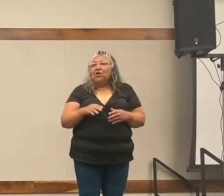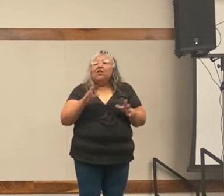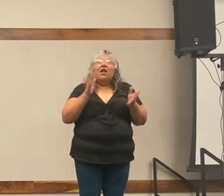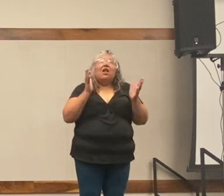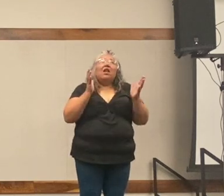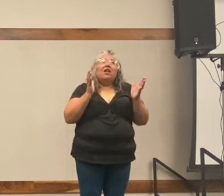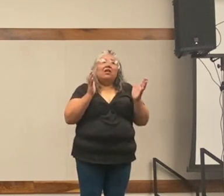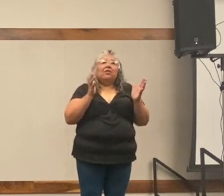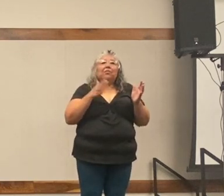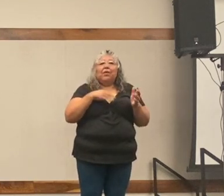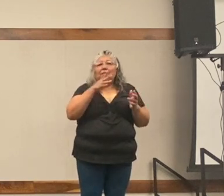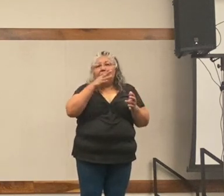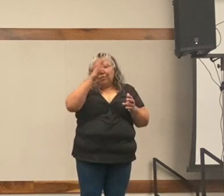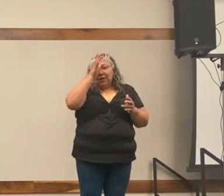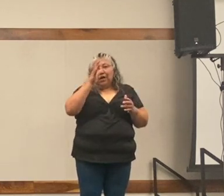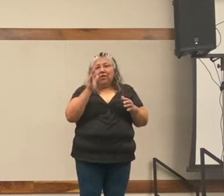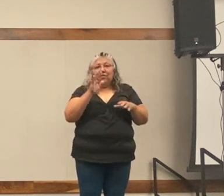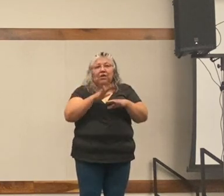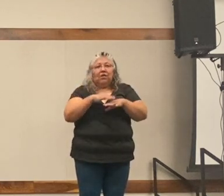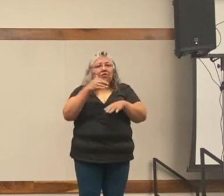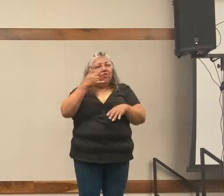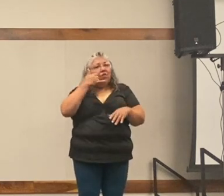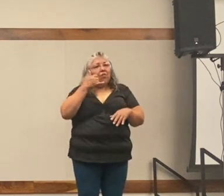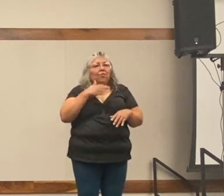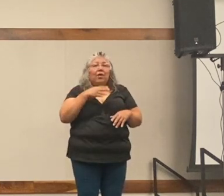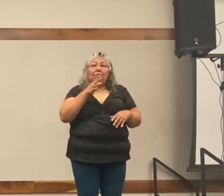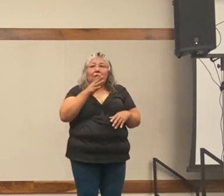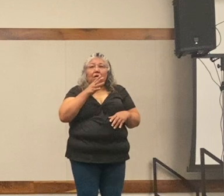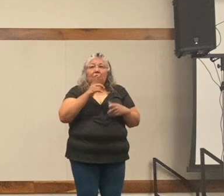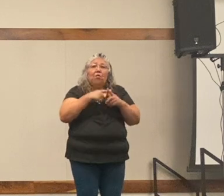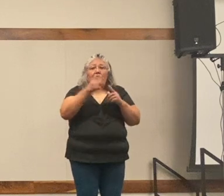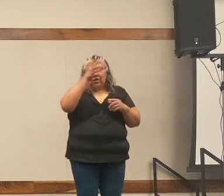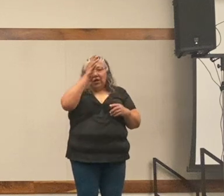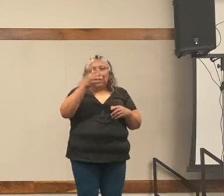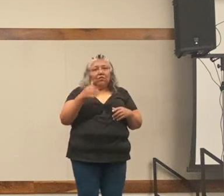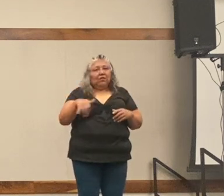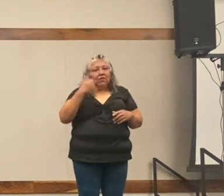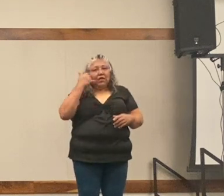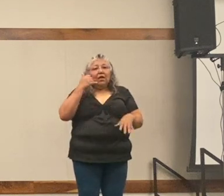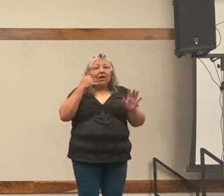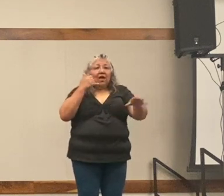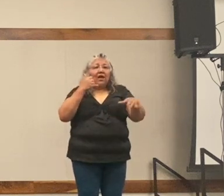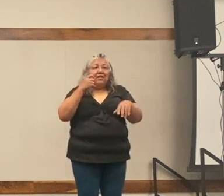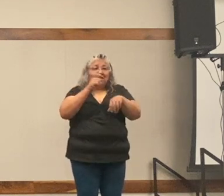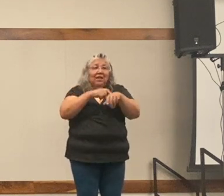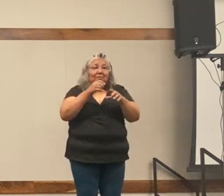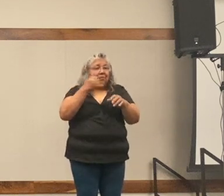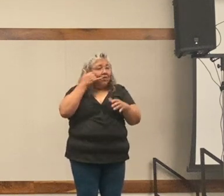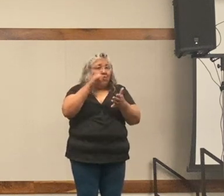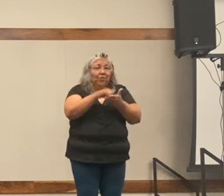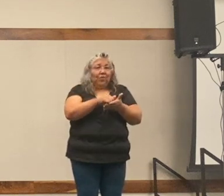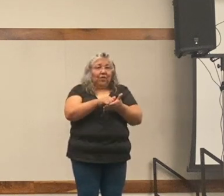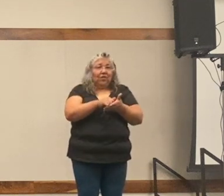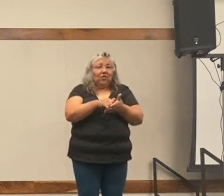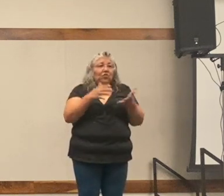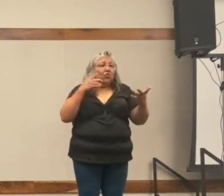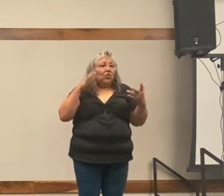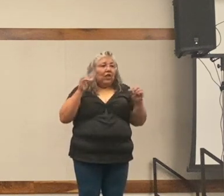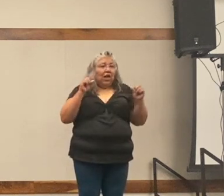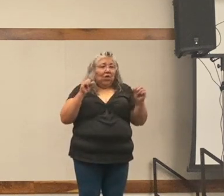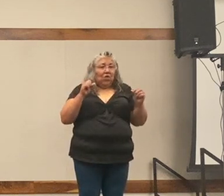night, my mom and dad would get on the phone, or my mom or dad would get on the phone and say, hey, man, it's time for us to get off the phone. You're being too